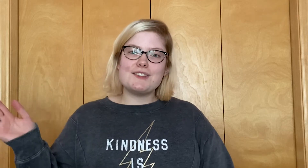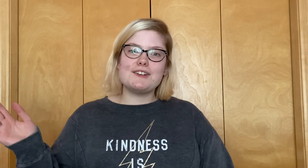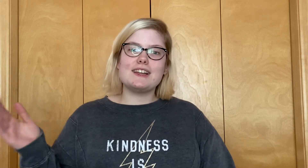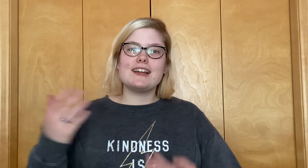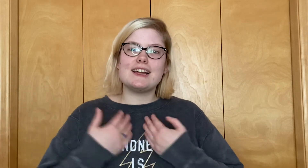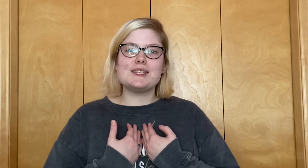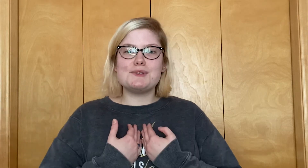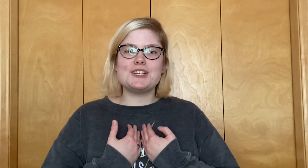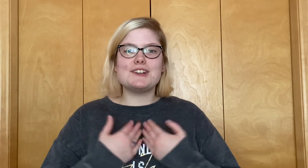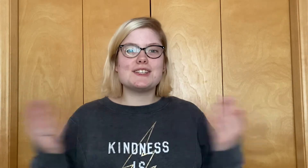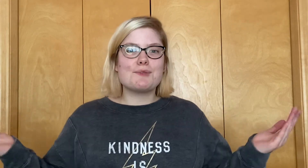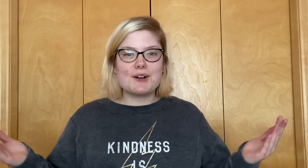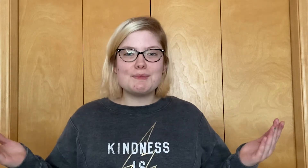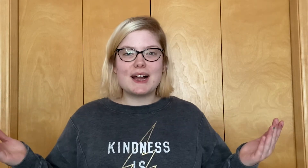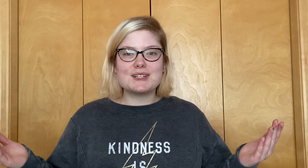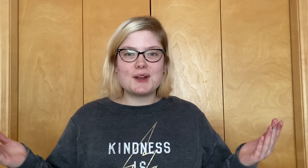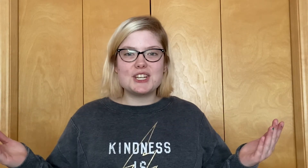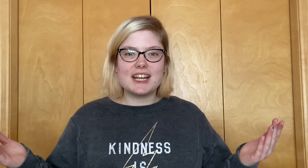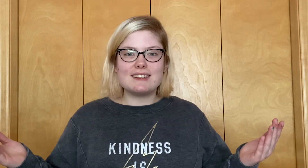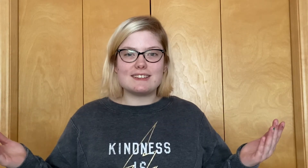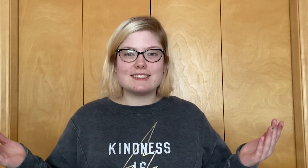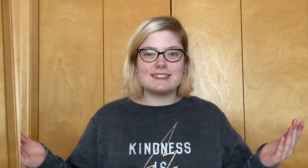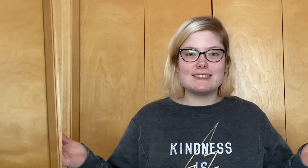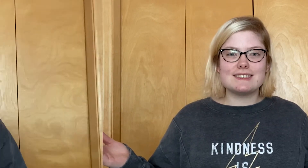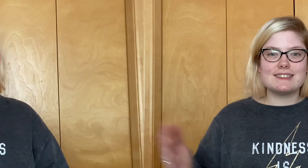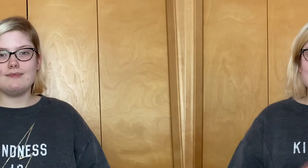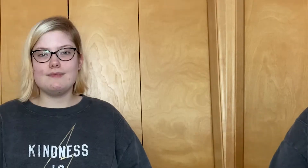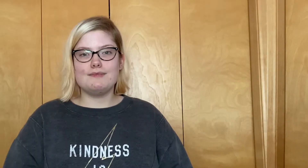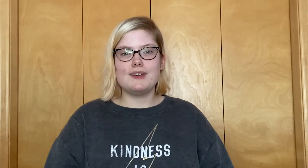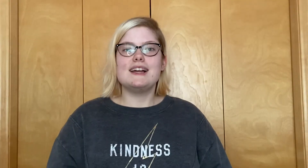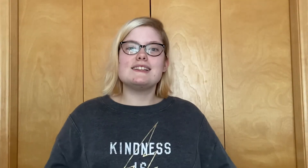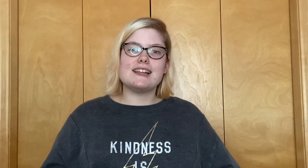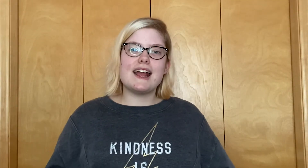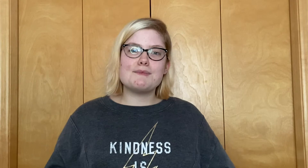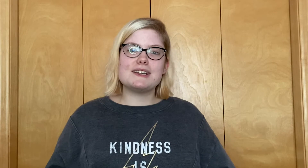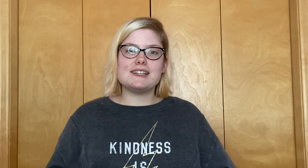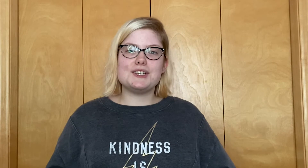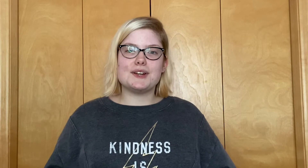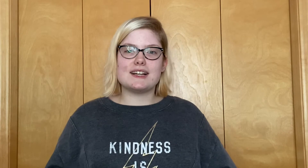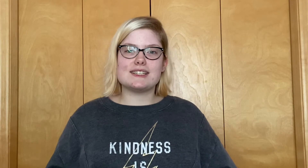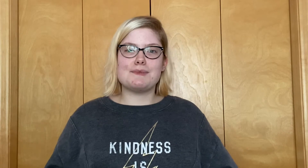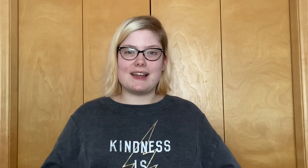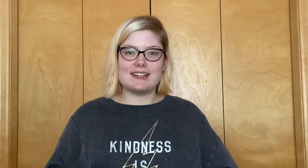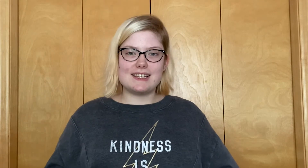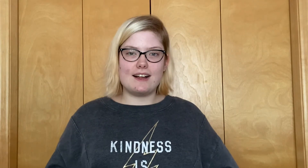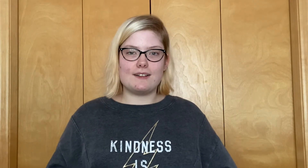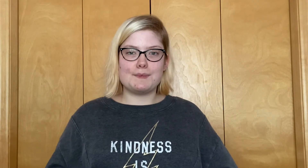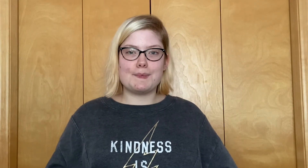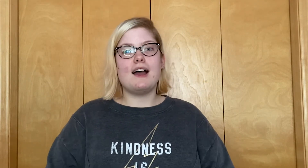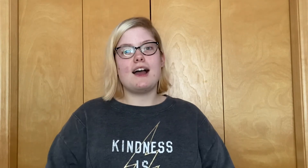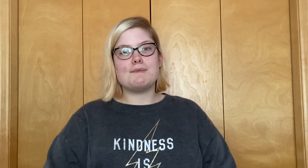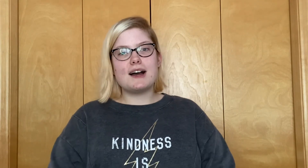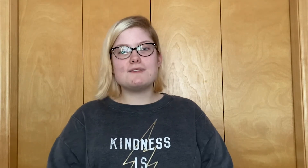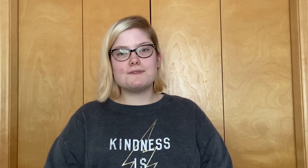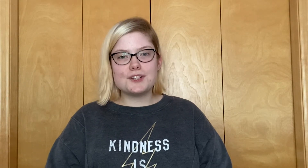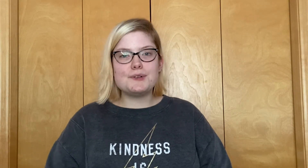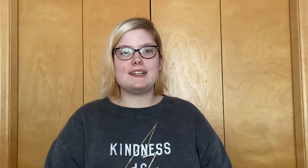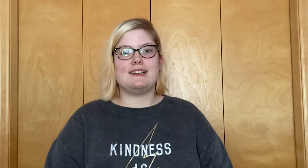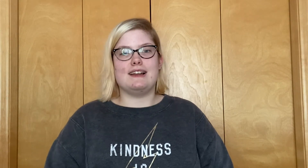everyone, it's Vegeters and welcome back to my channel. Today I'm going to teach you guys some ASL. I'm not fluent in